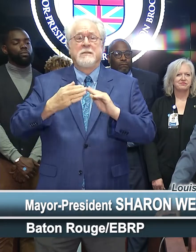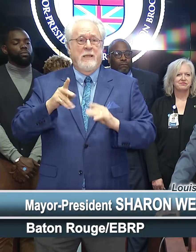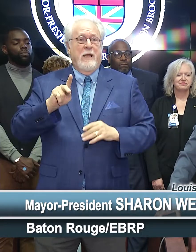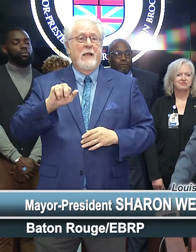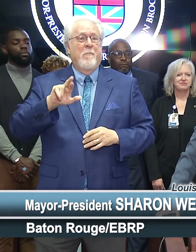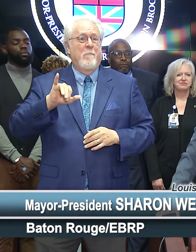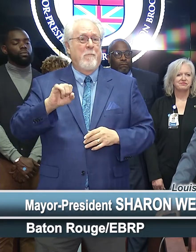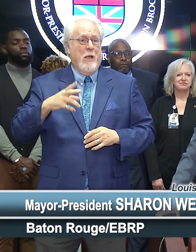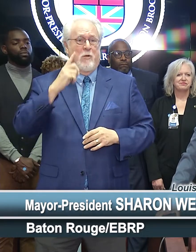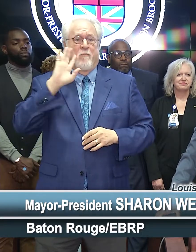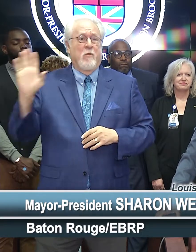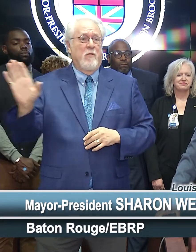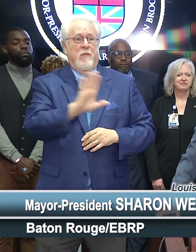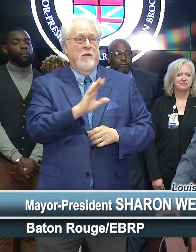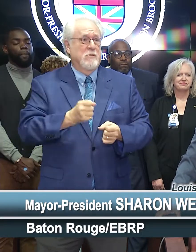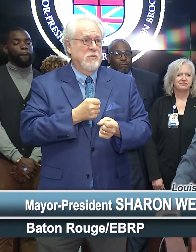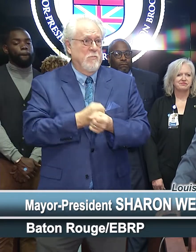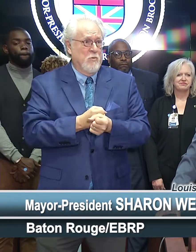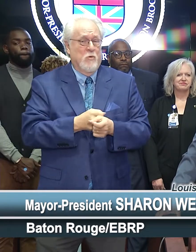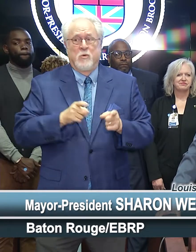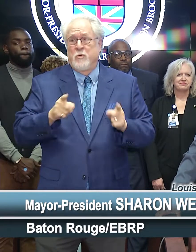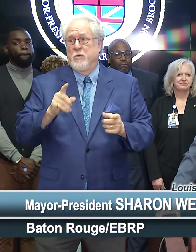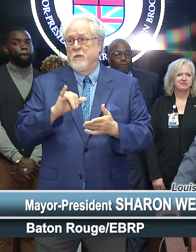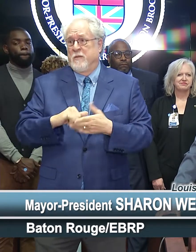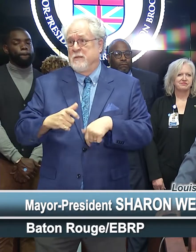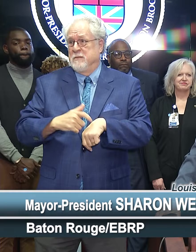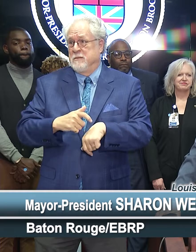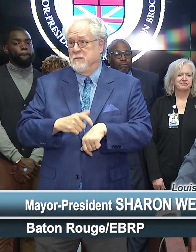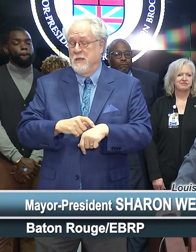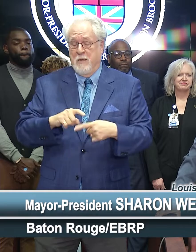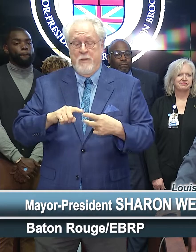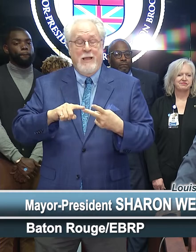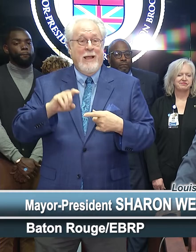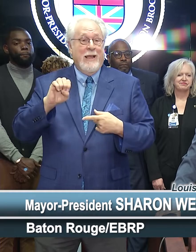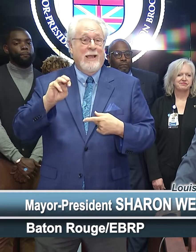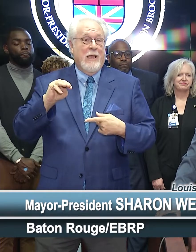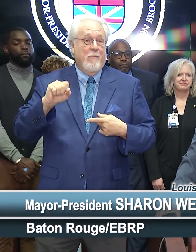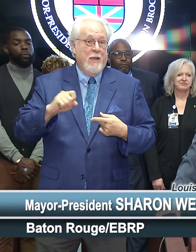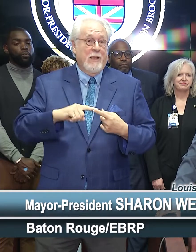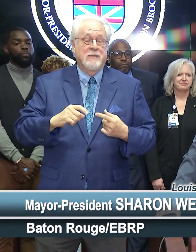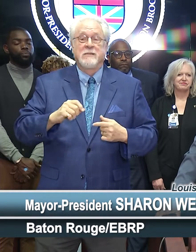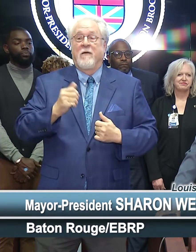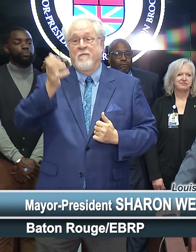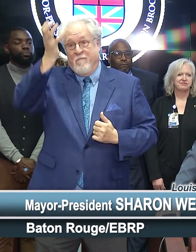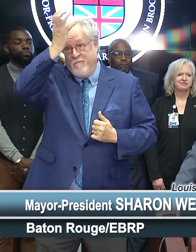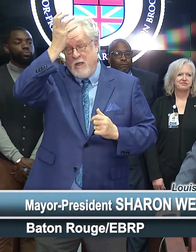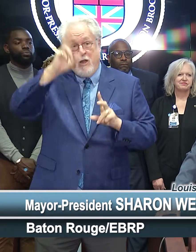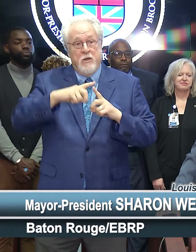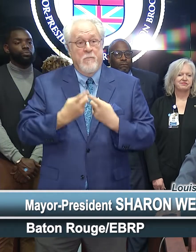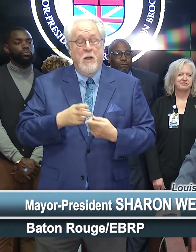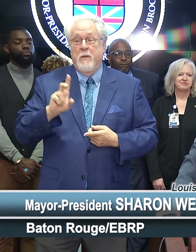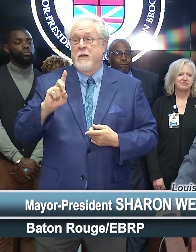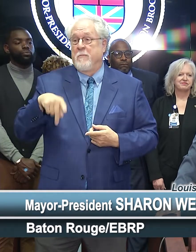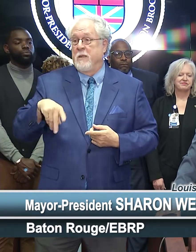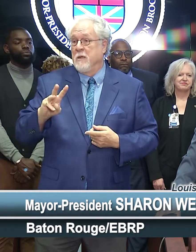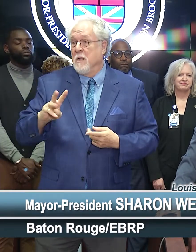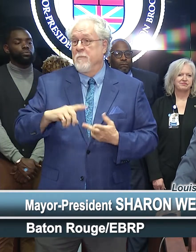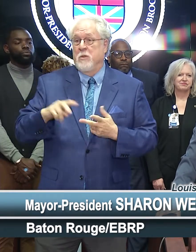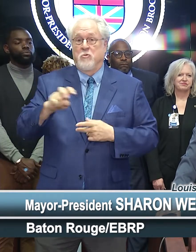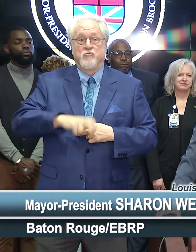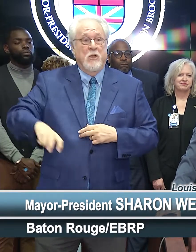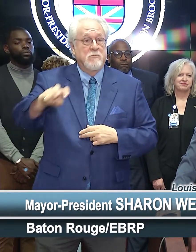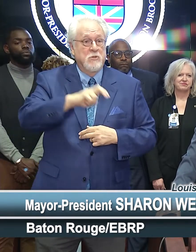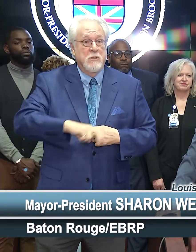Parish for their support in this effort, including EMS, Baton Rouge Fire Department, DPW,